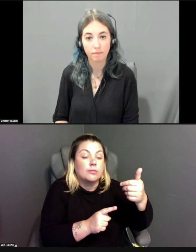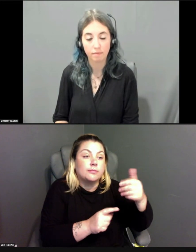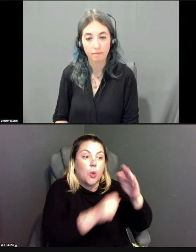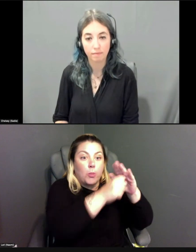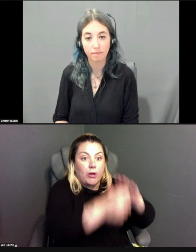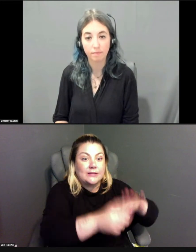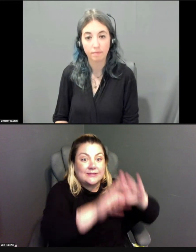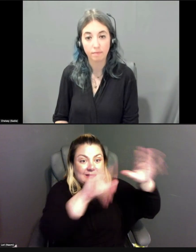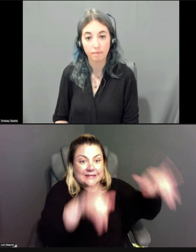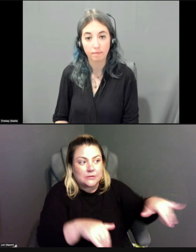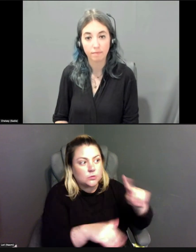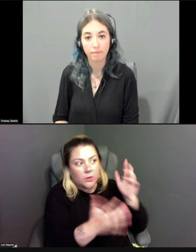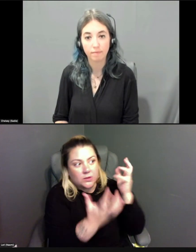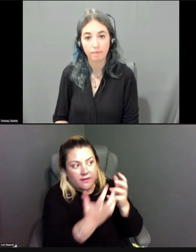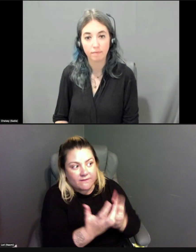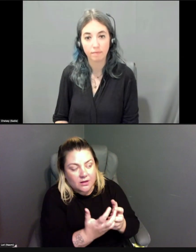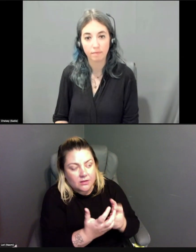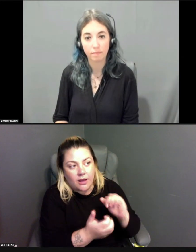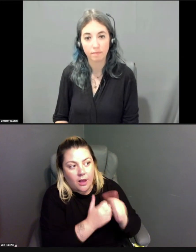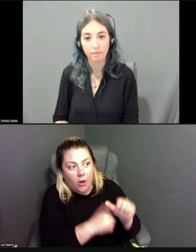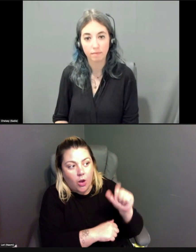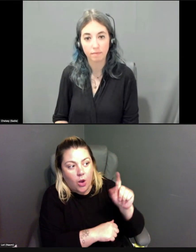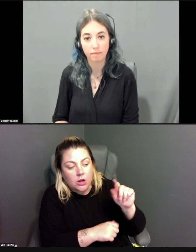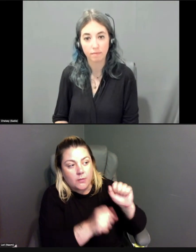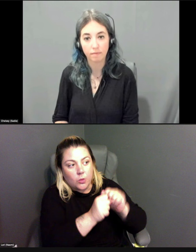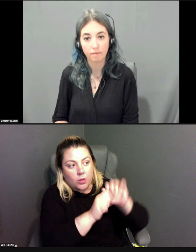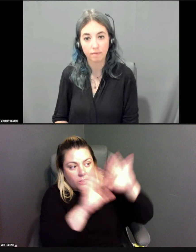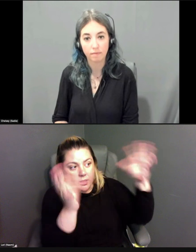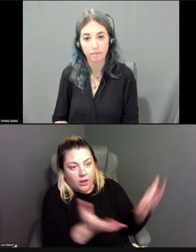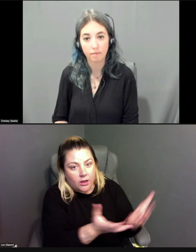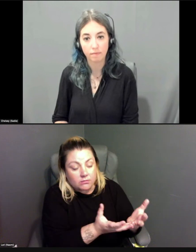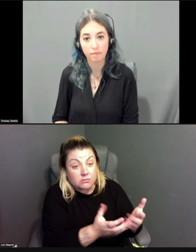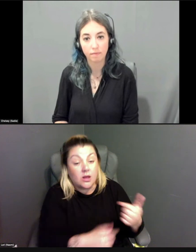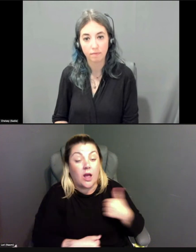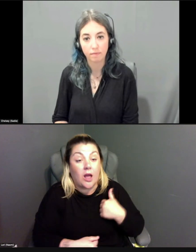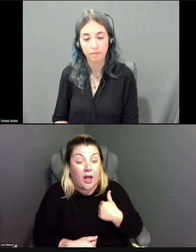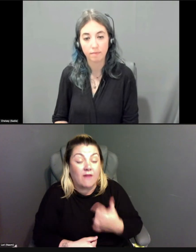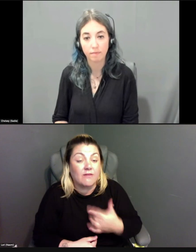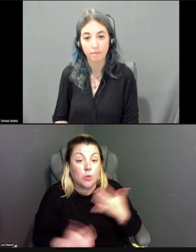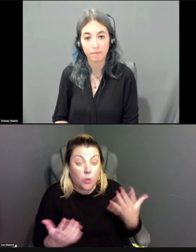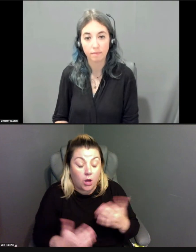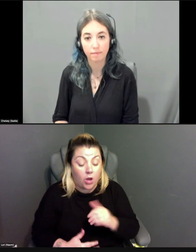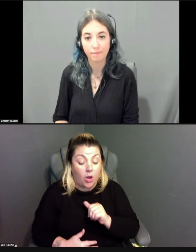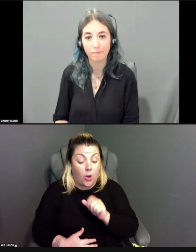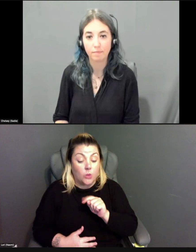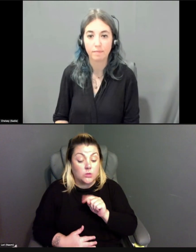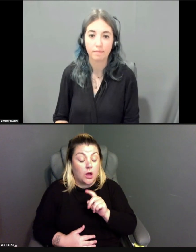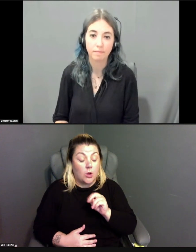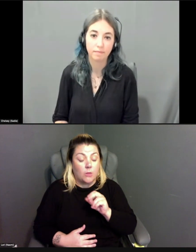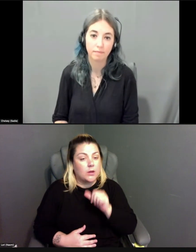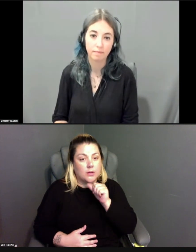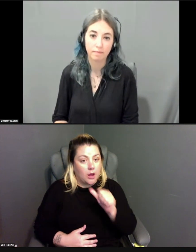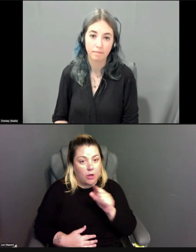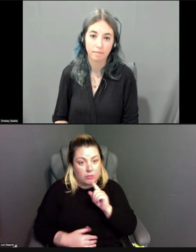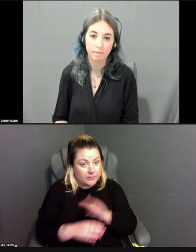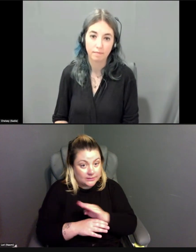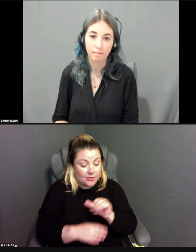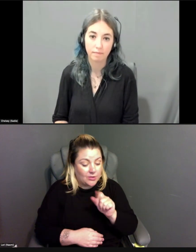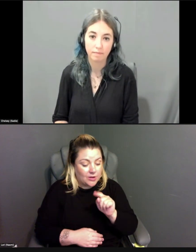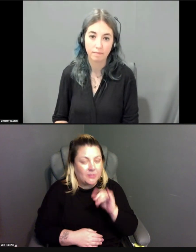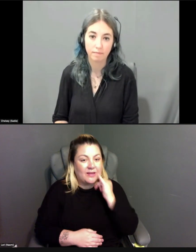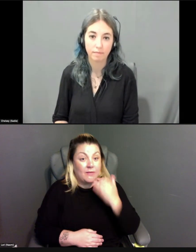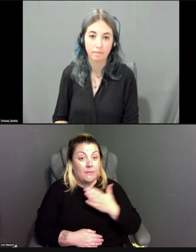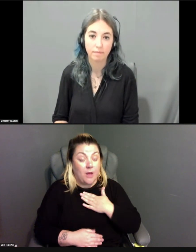I'm a big believer that it's not autonomous if it's impacting others. So that's the difference between being on a